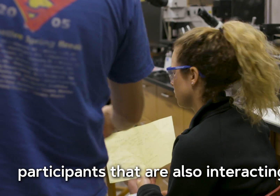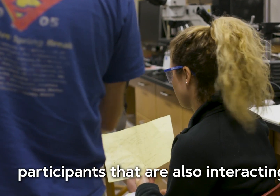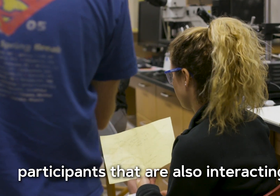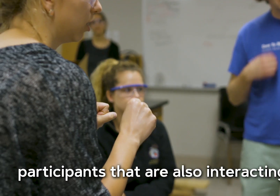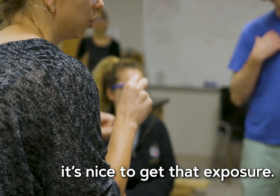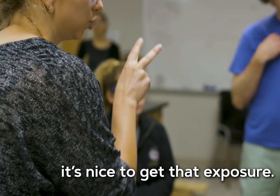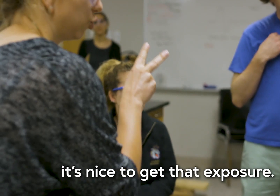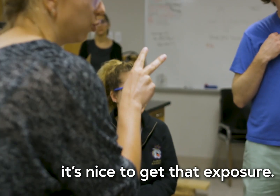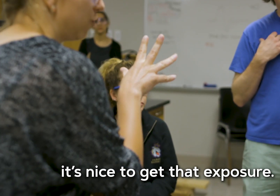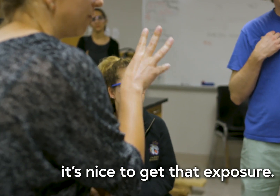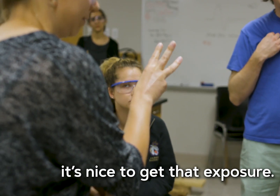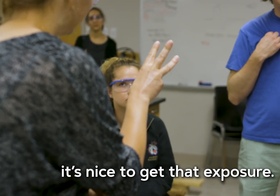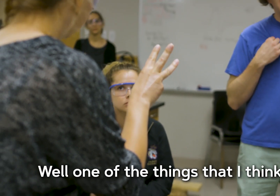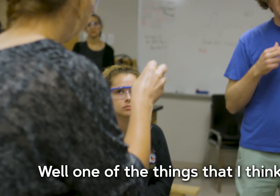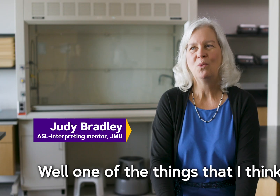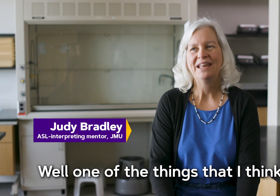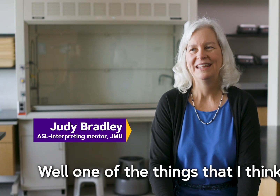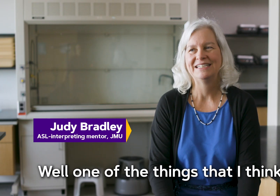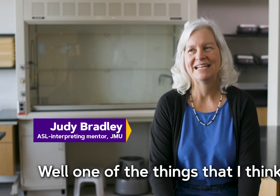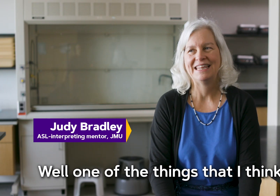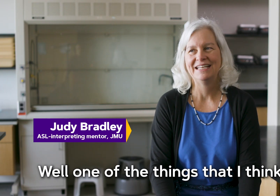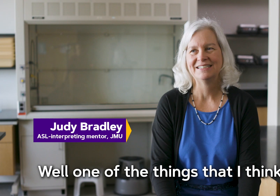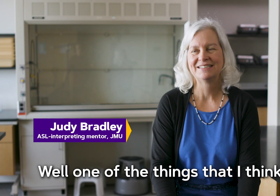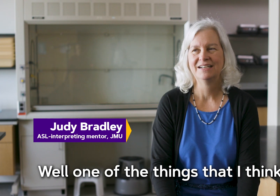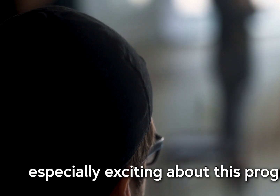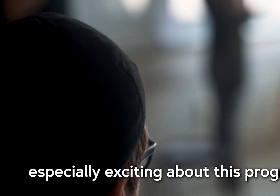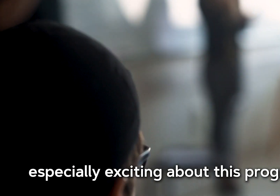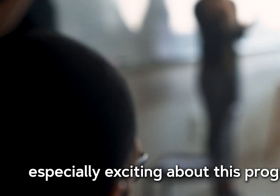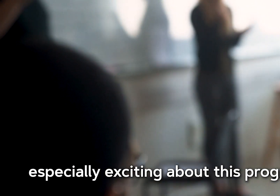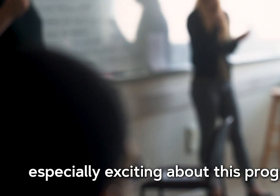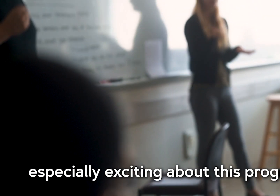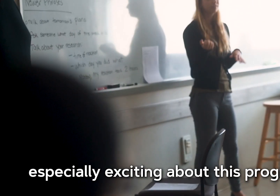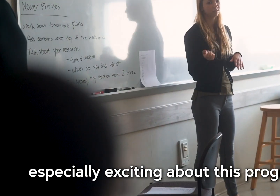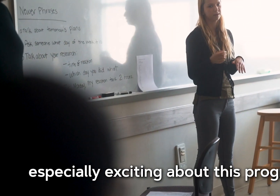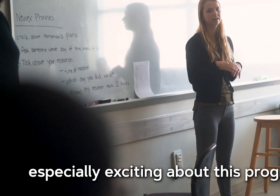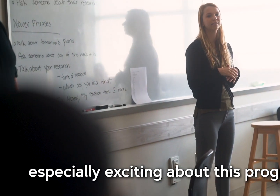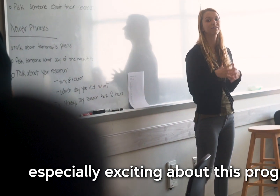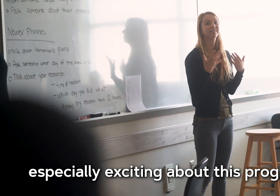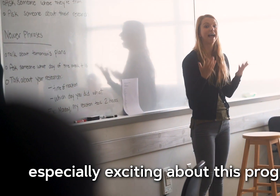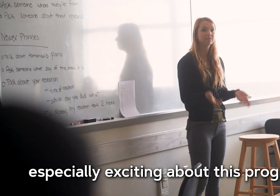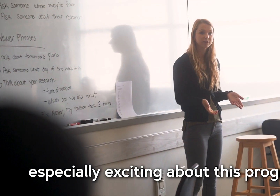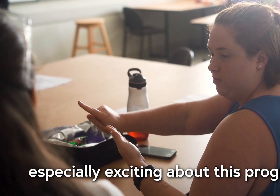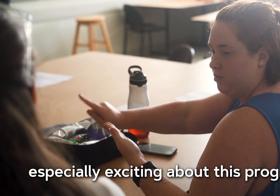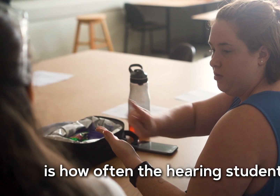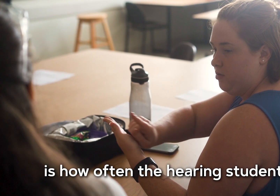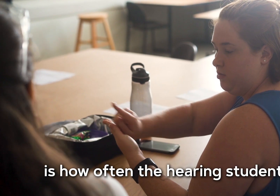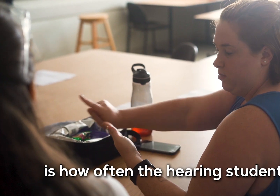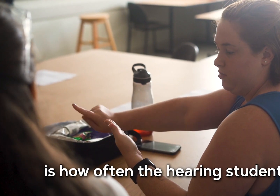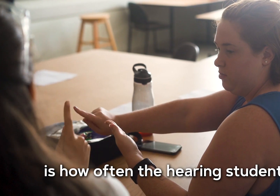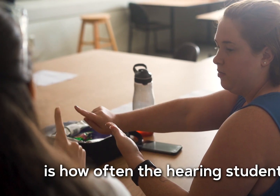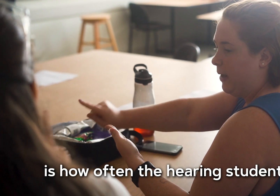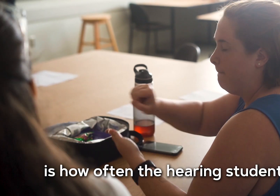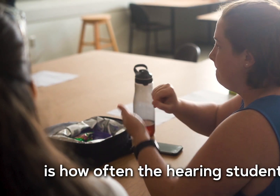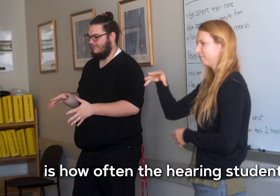and it's nice to get that exposure. Well, one of the things that I think is especially exciting about this program is